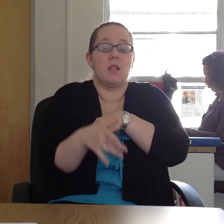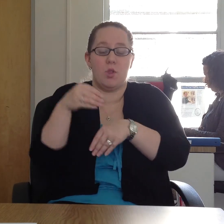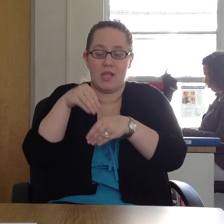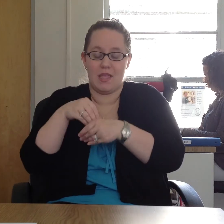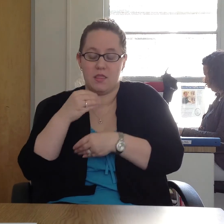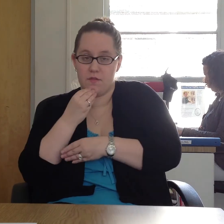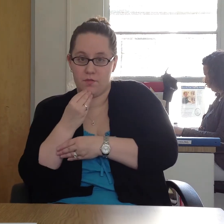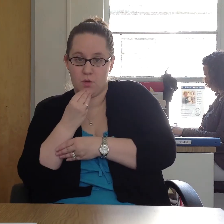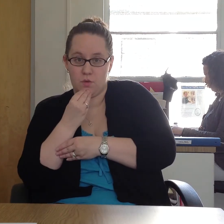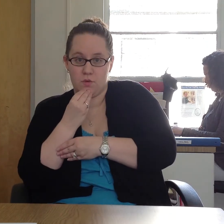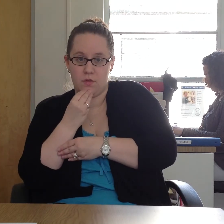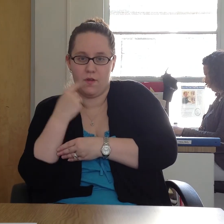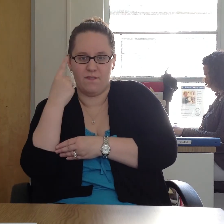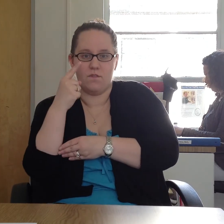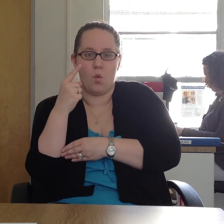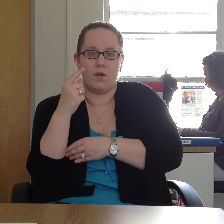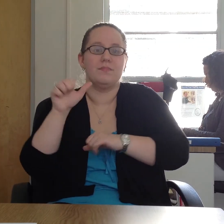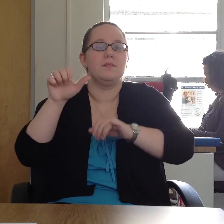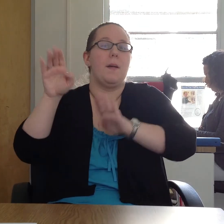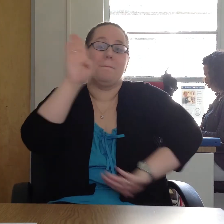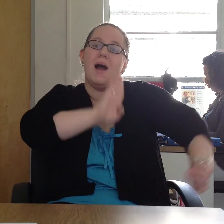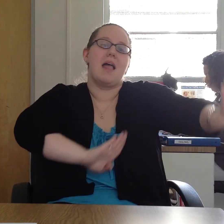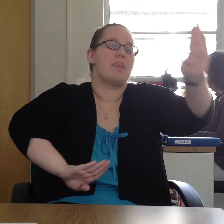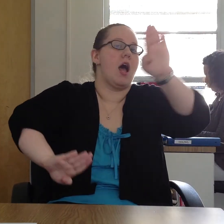for biological activity.